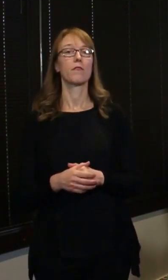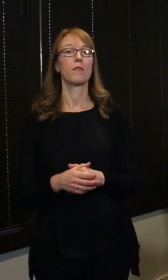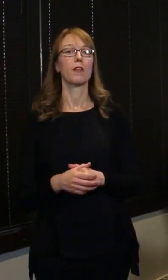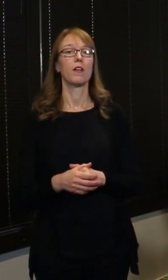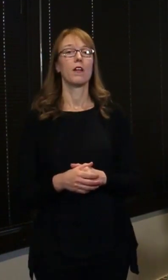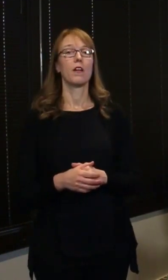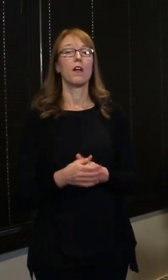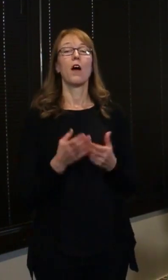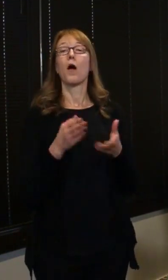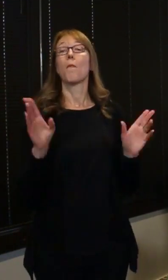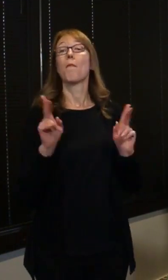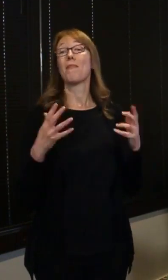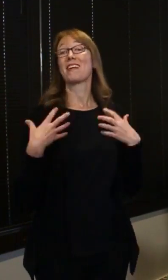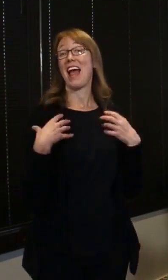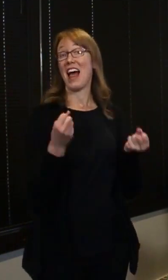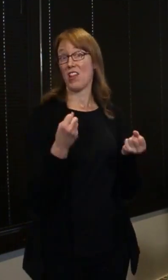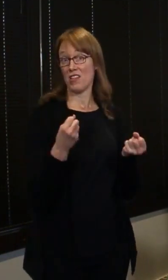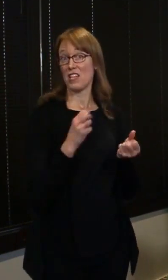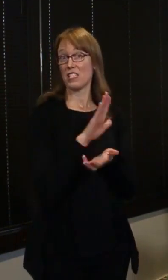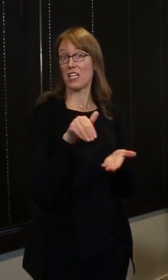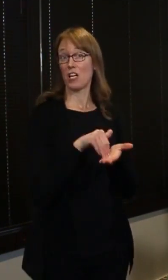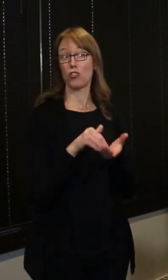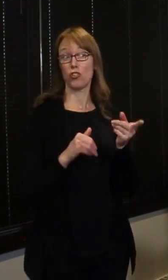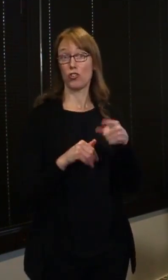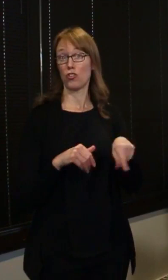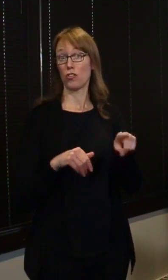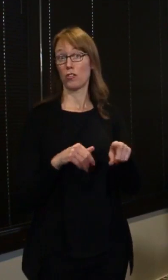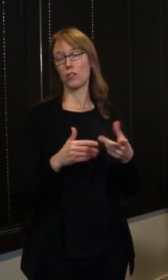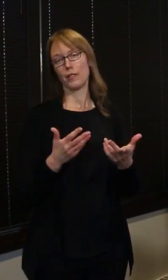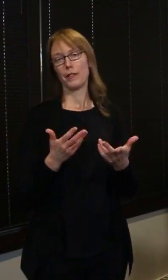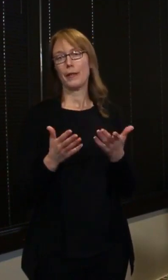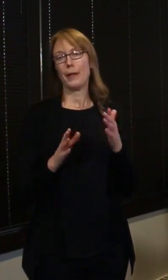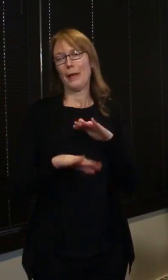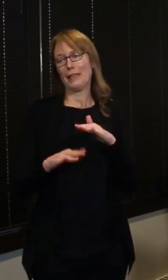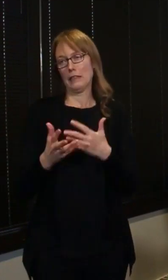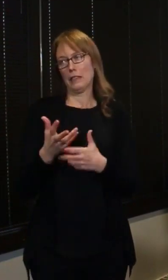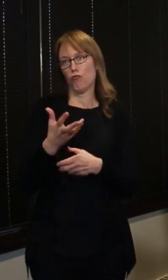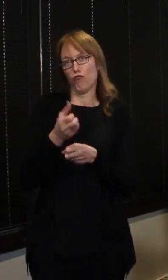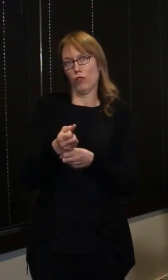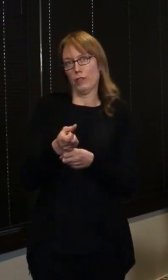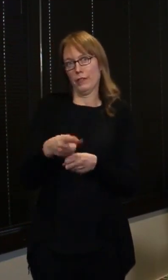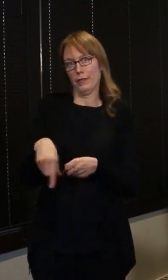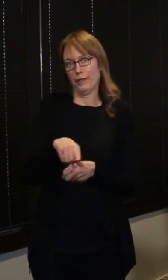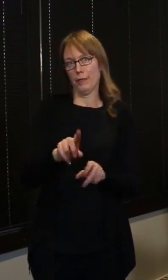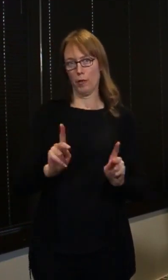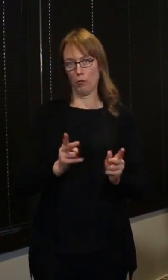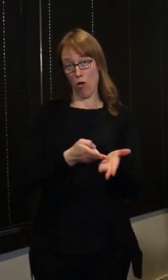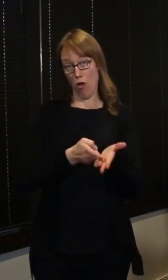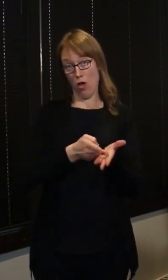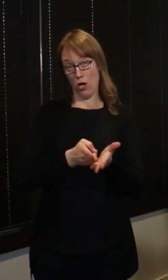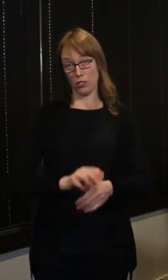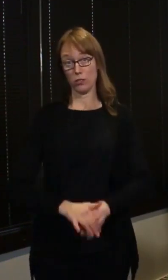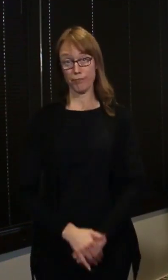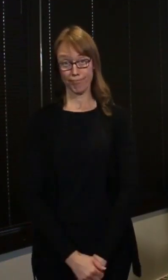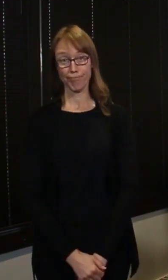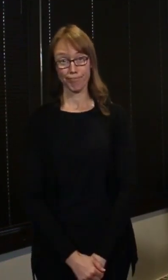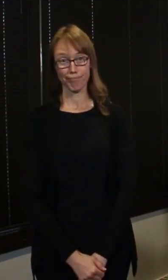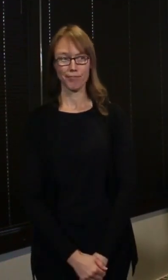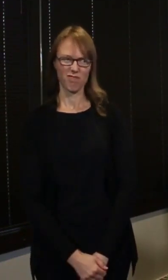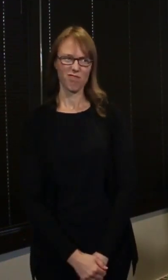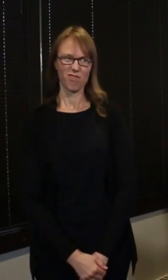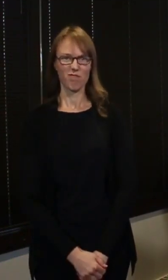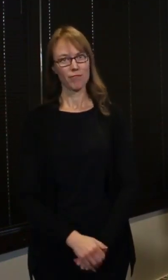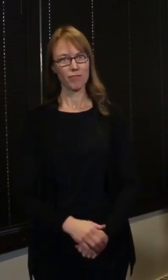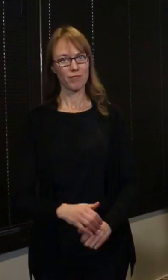you're basically saying you're trusting that the people that are putting in information are being true, and so that's part of the challenge with